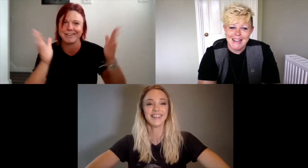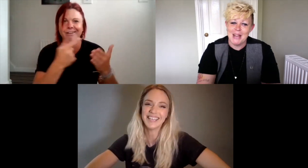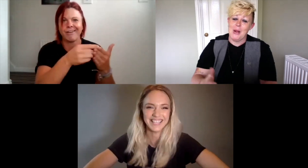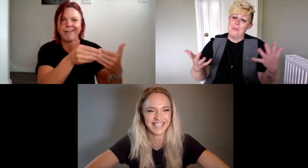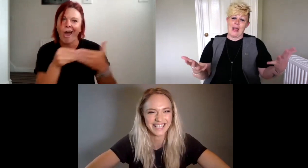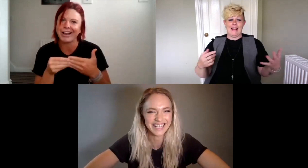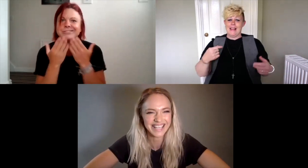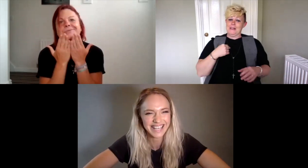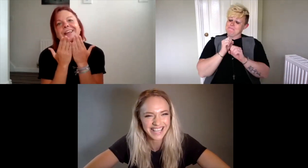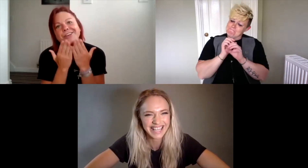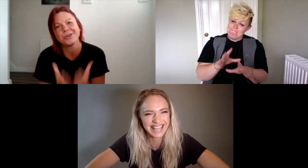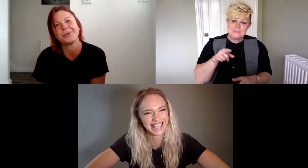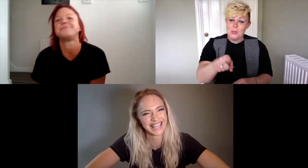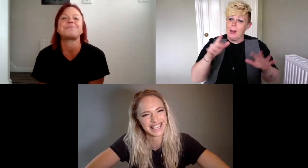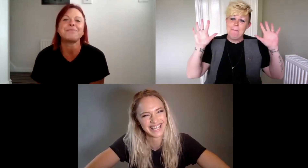yeah.